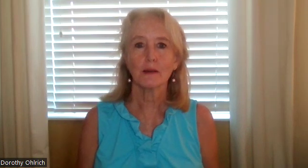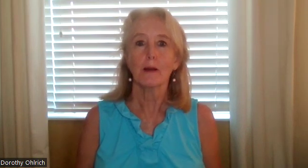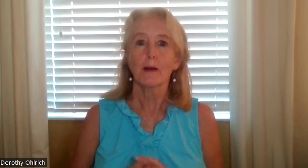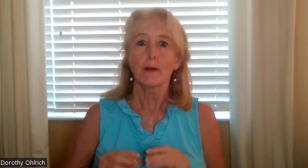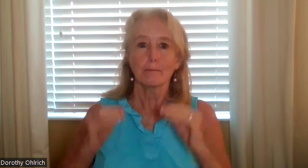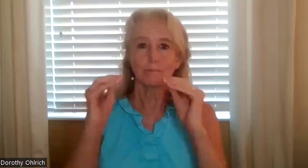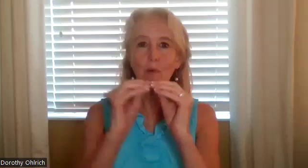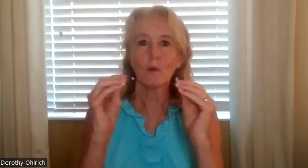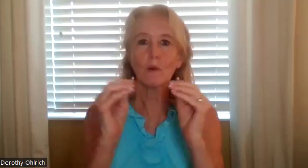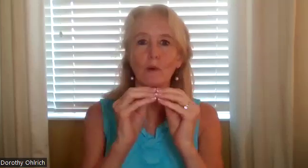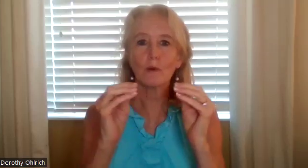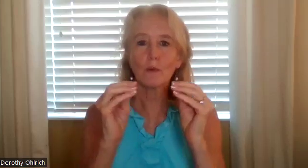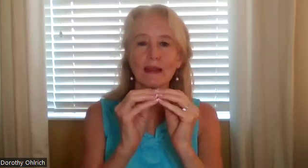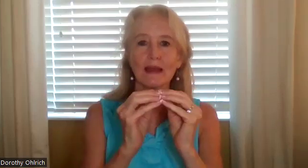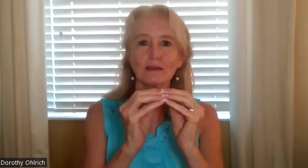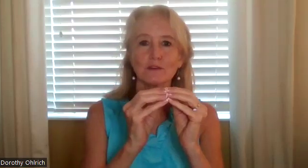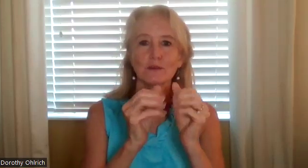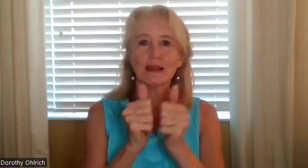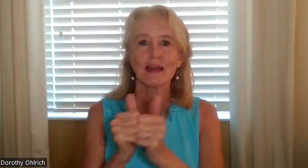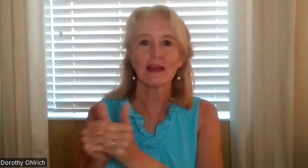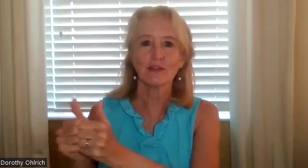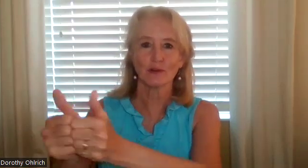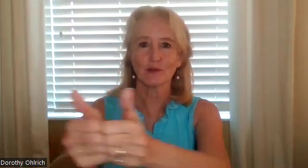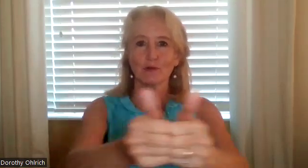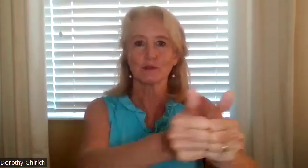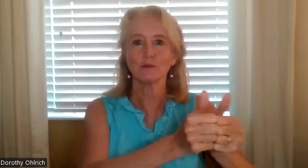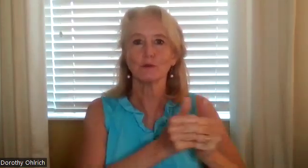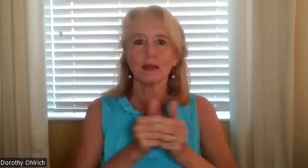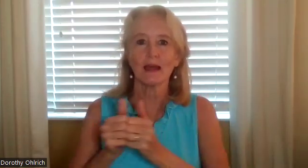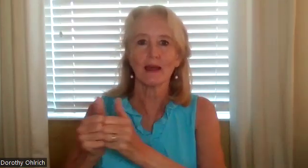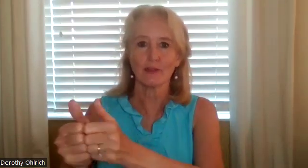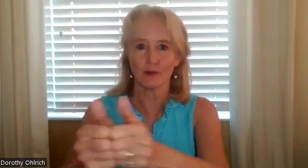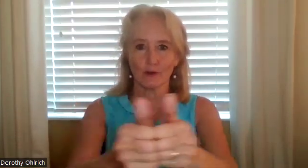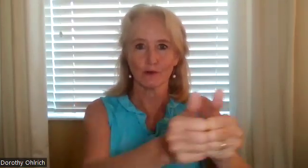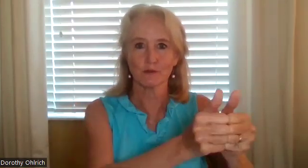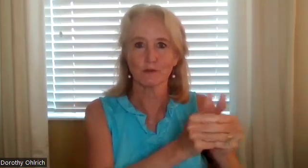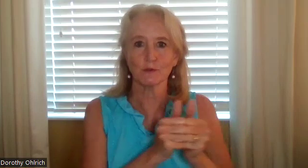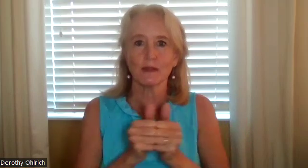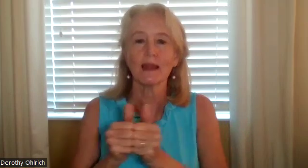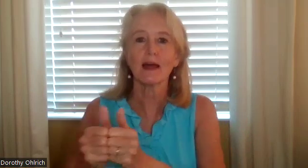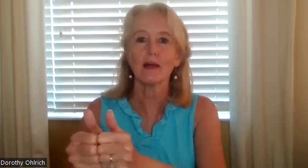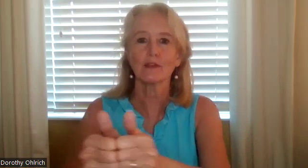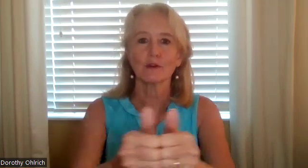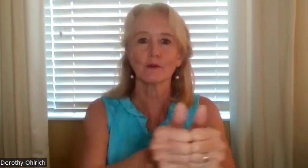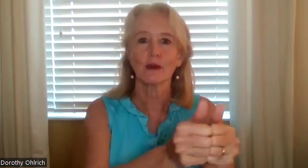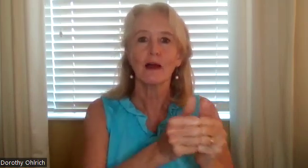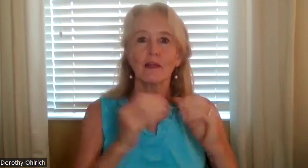The more we get together, together, together,